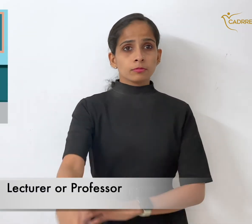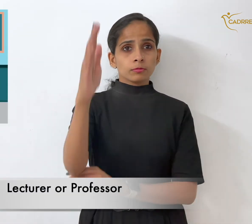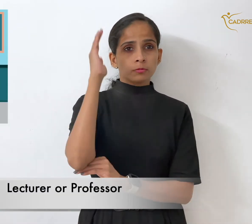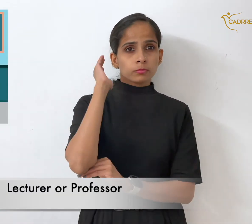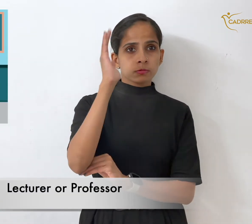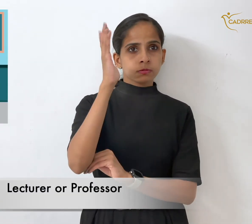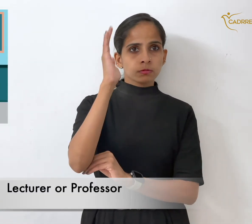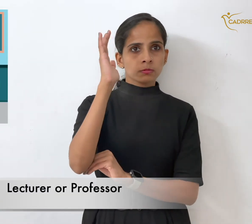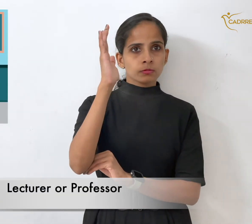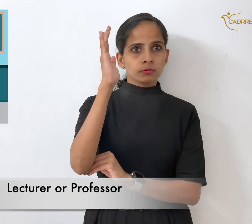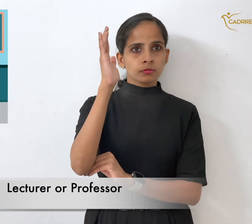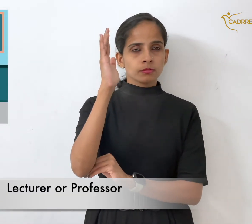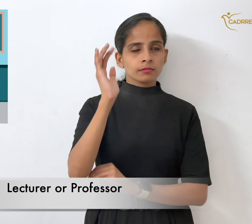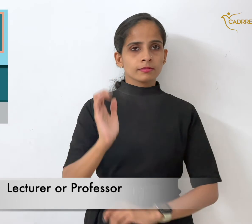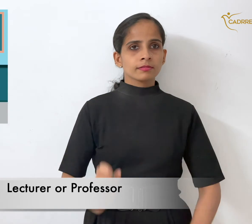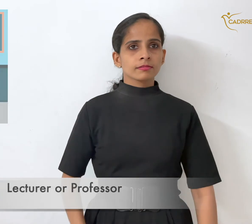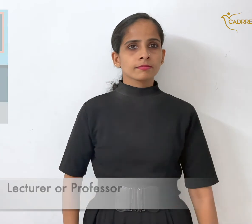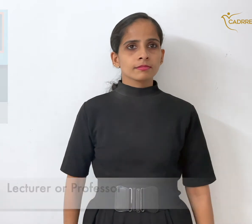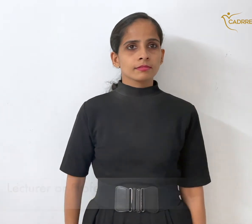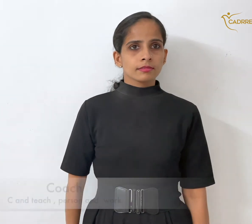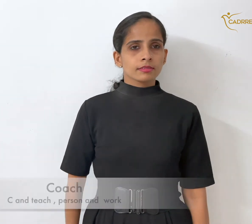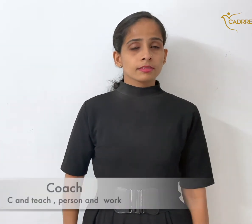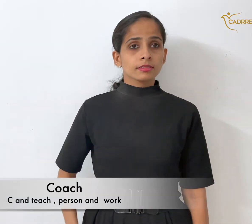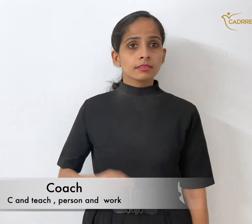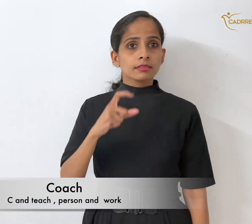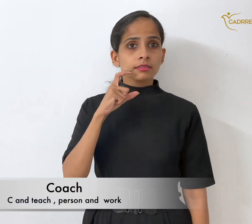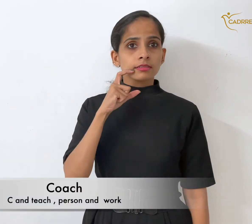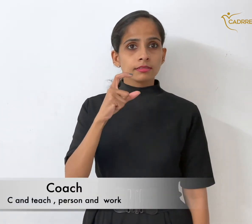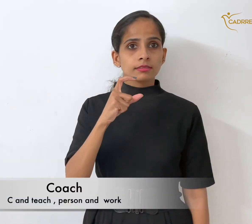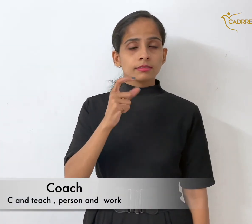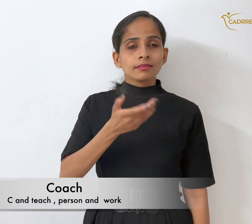Lecturer or professor. Coach.